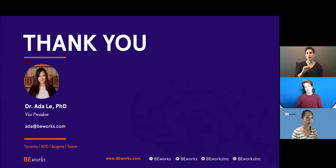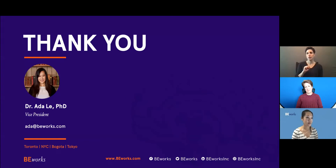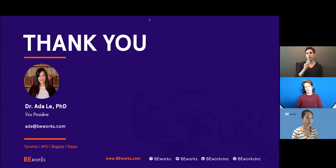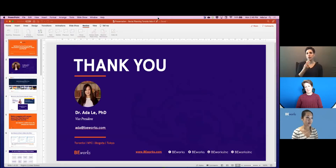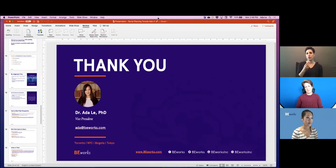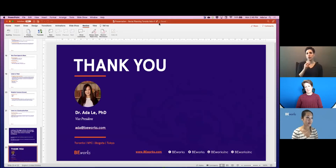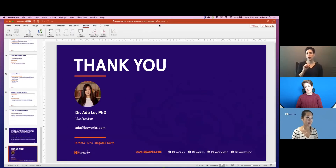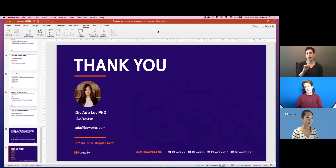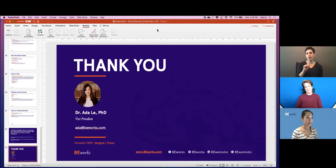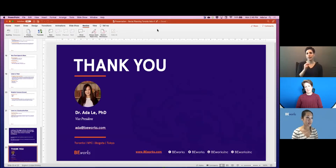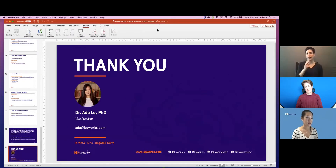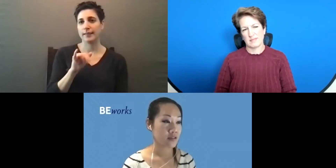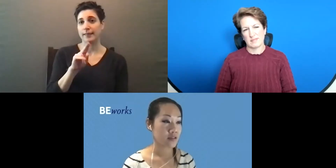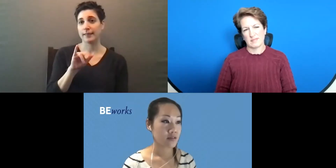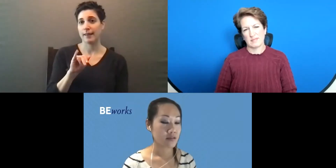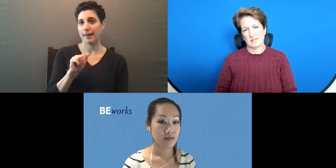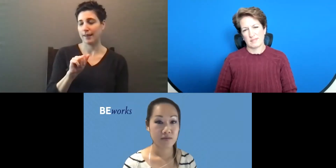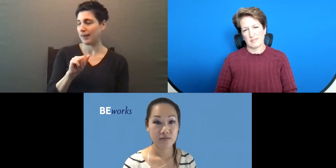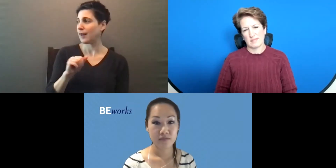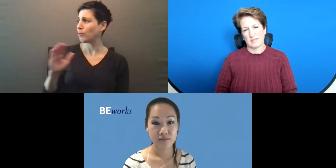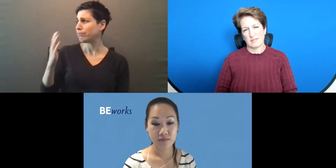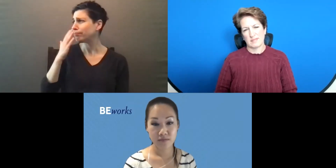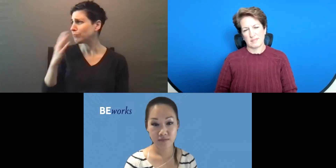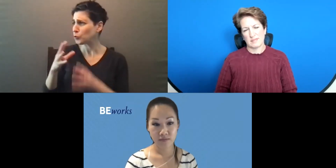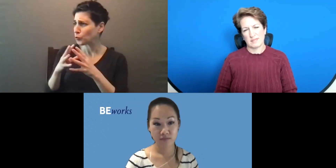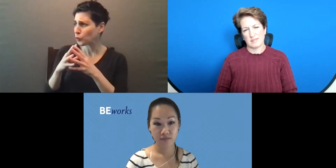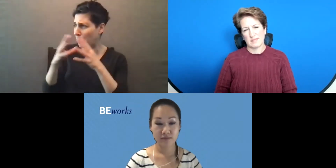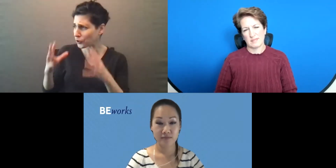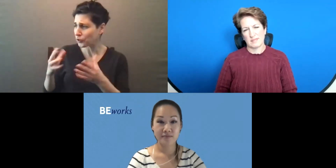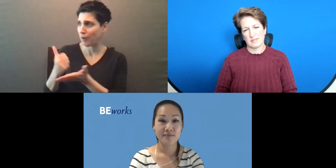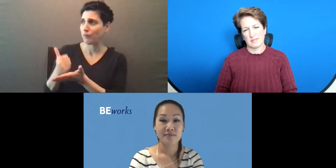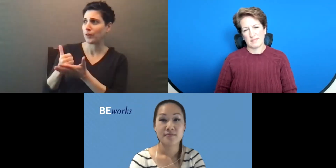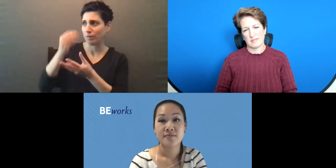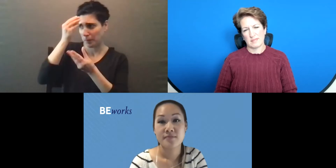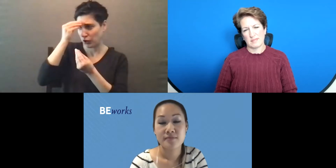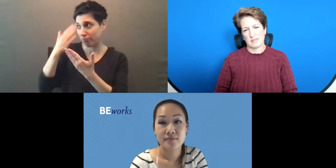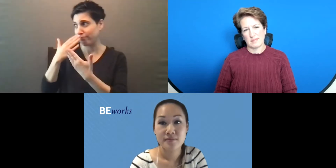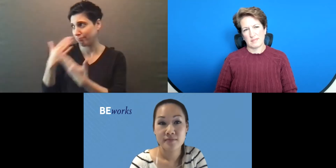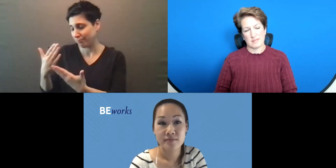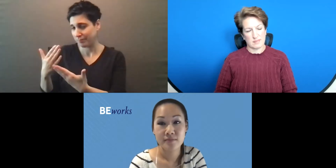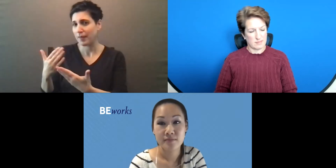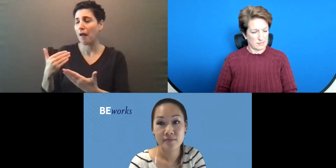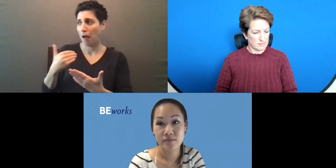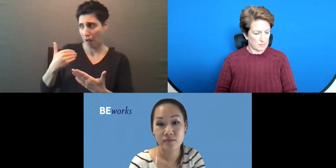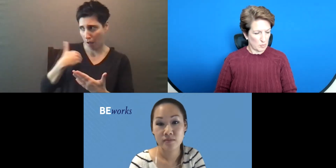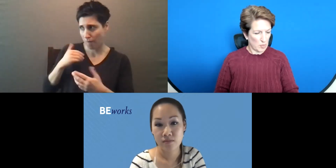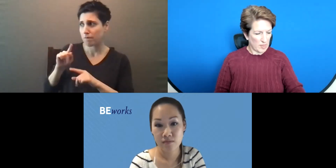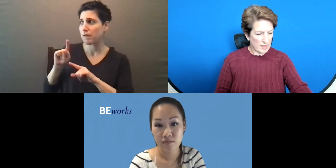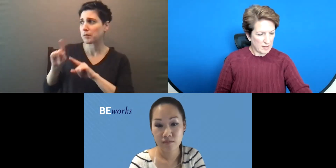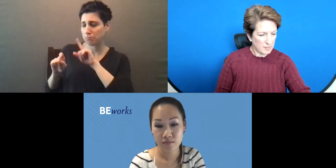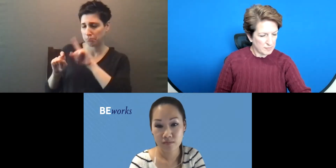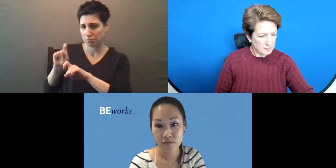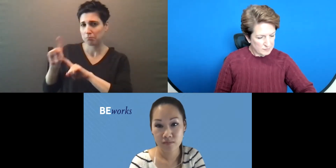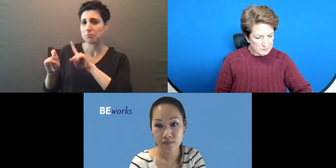We really appreciate all of that helpful information. Thank you. We do have some follow-up questions for you as